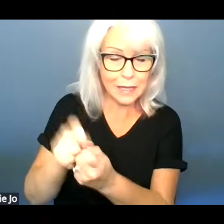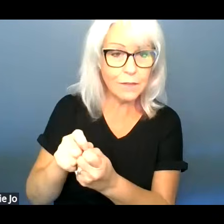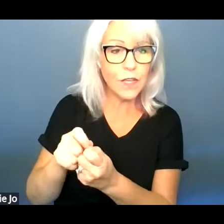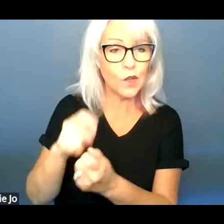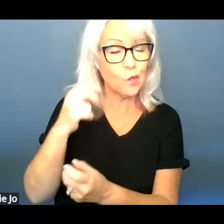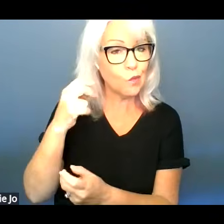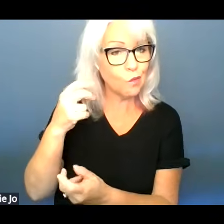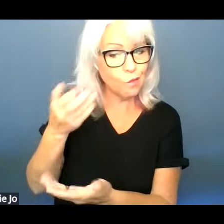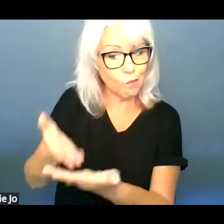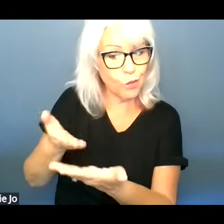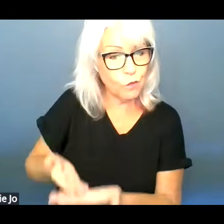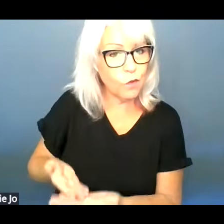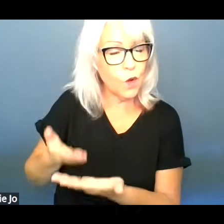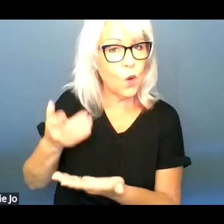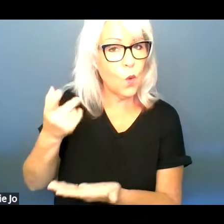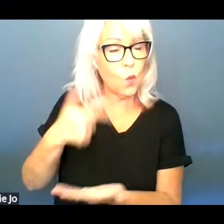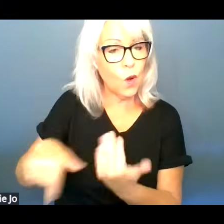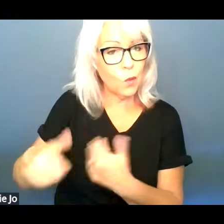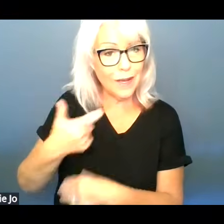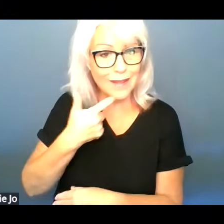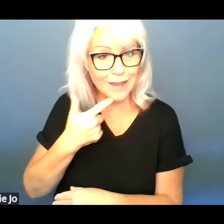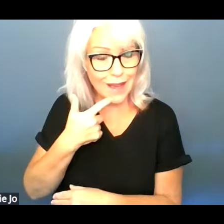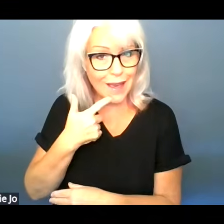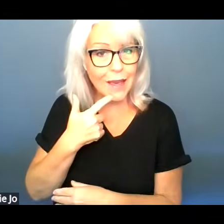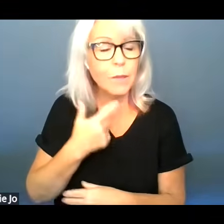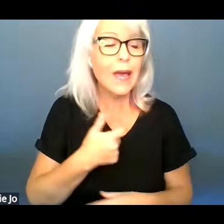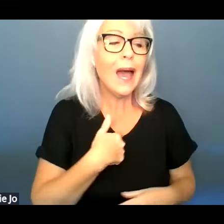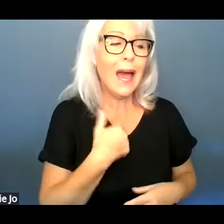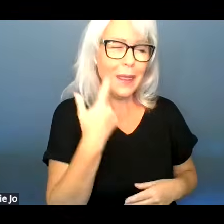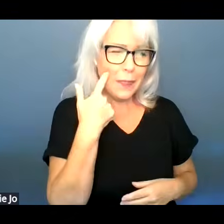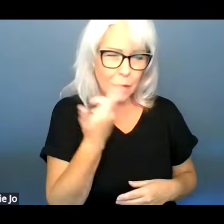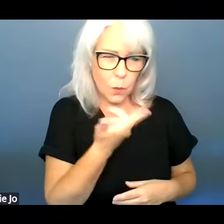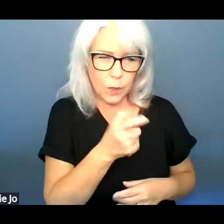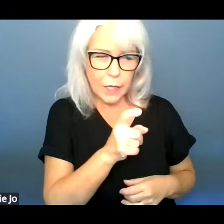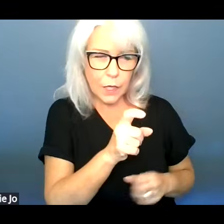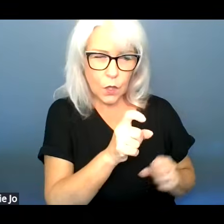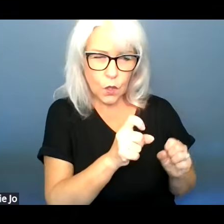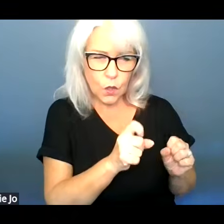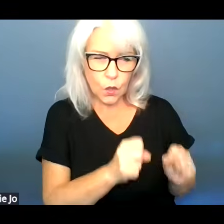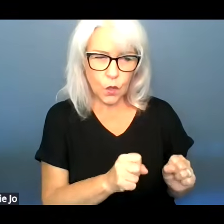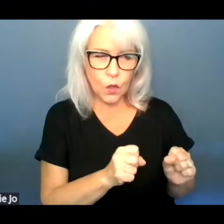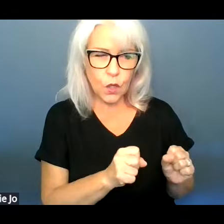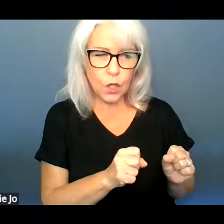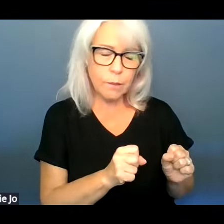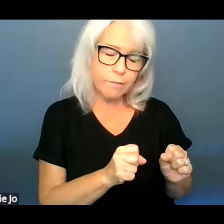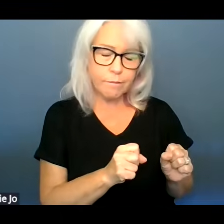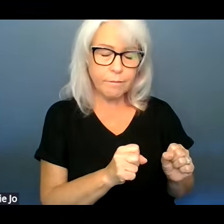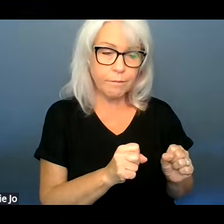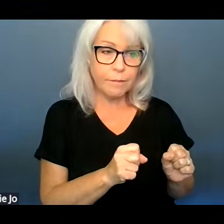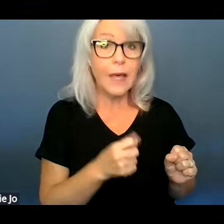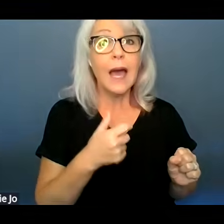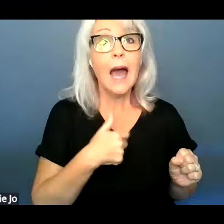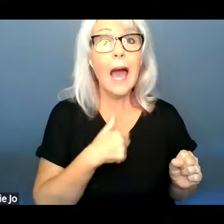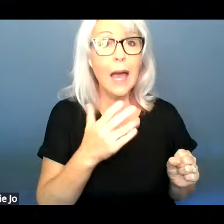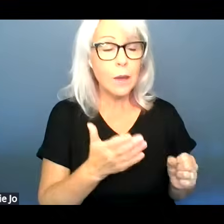right. I think we do, but do we take the vote Right, first? or- well, I think that we could, You can't- okay, I would